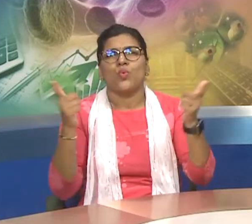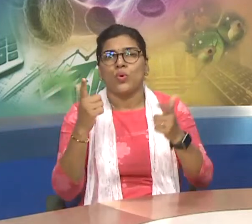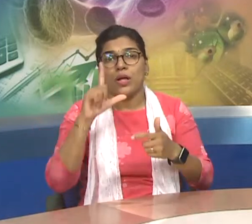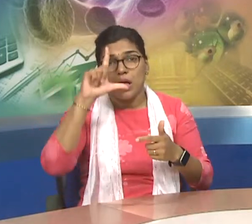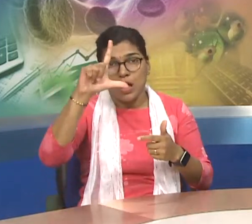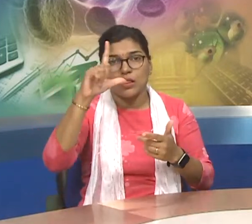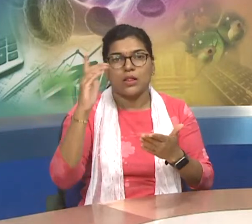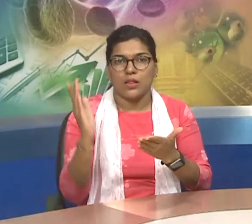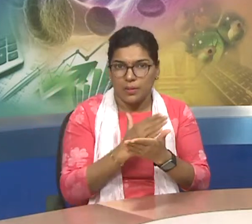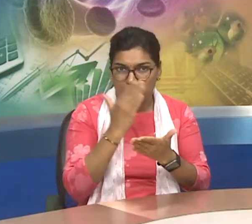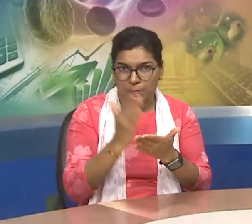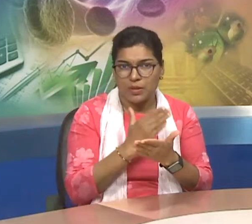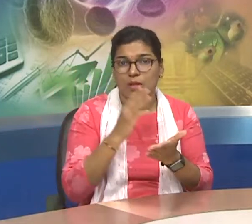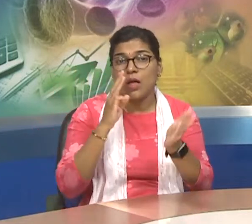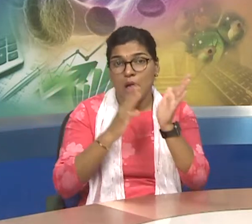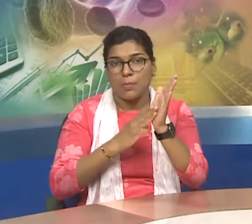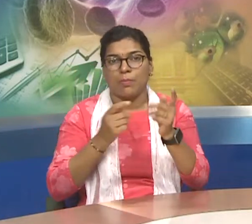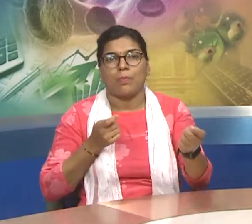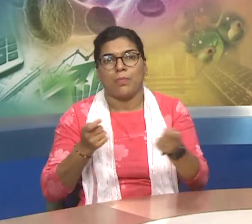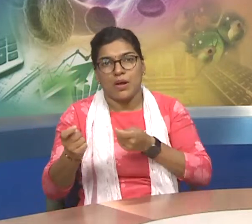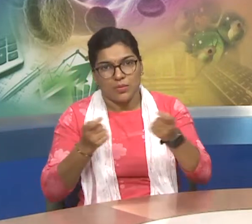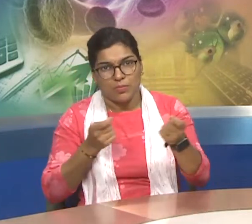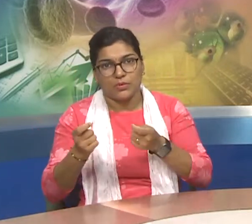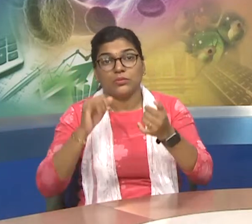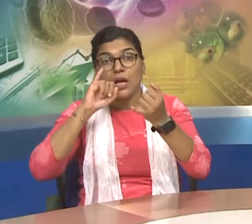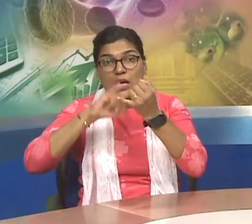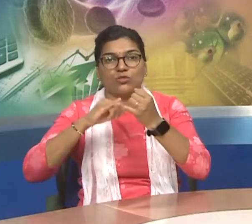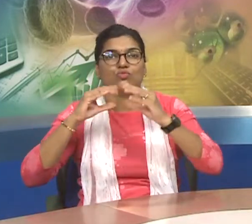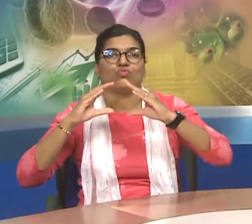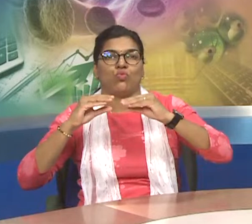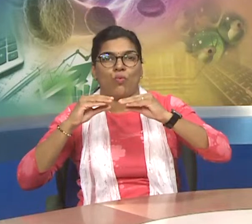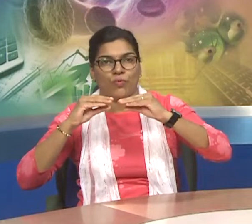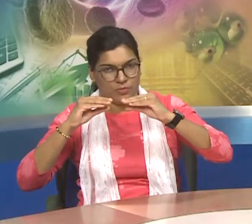LMS is known as Library Management Software.